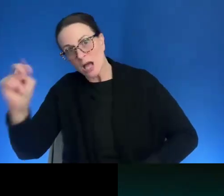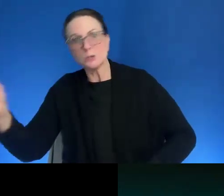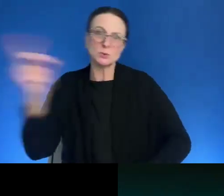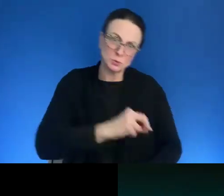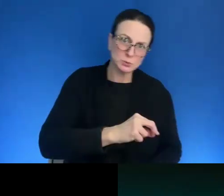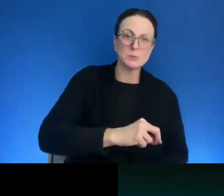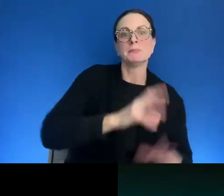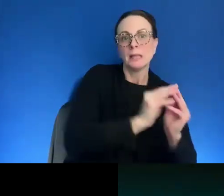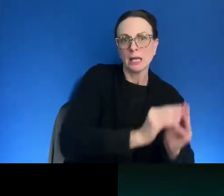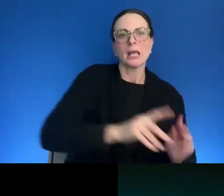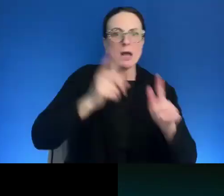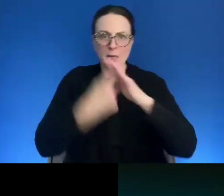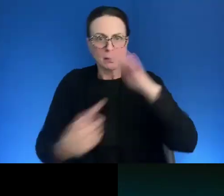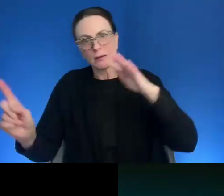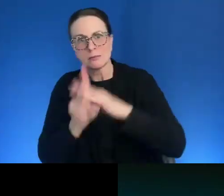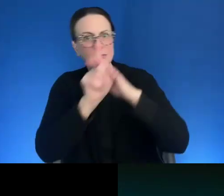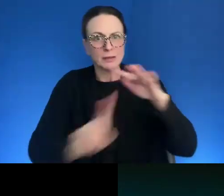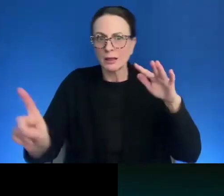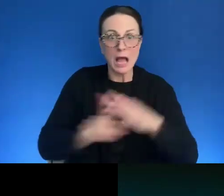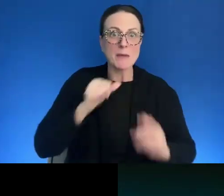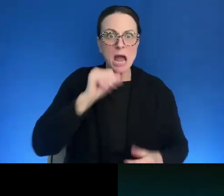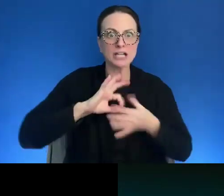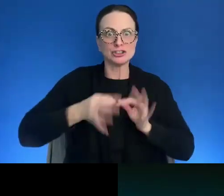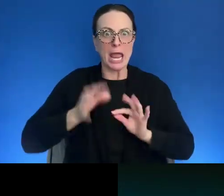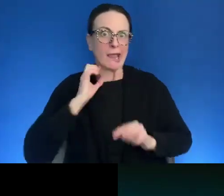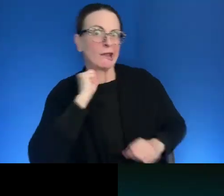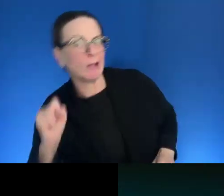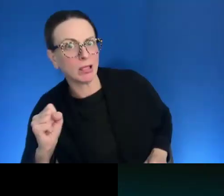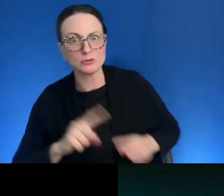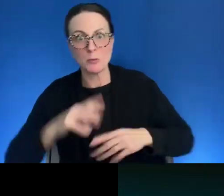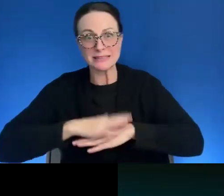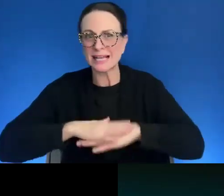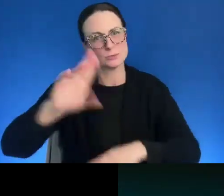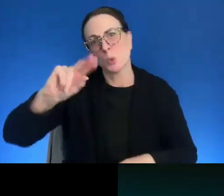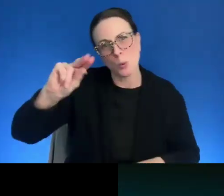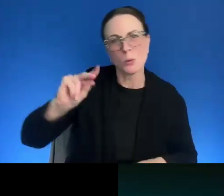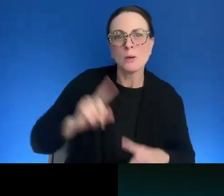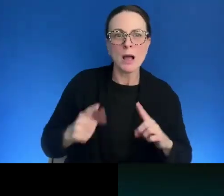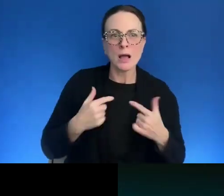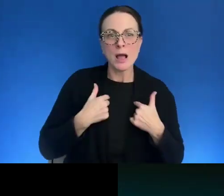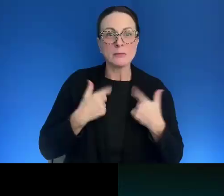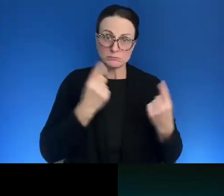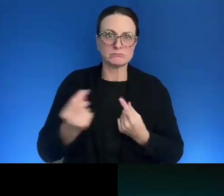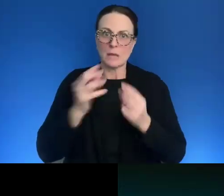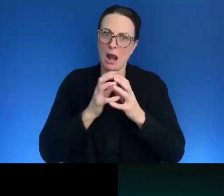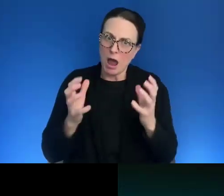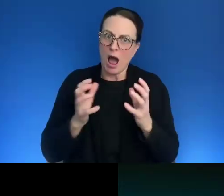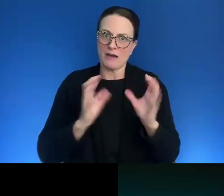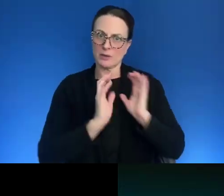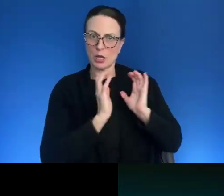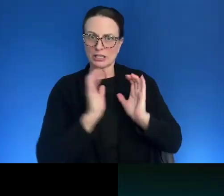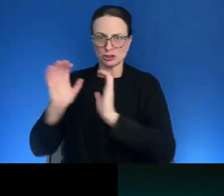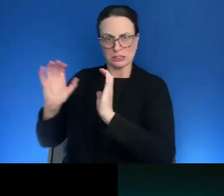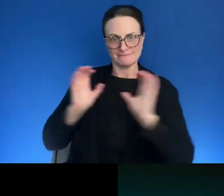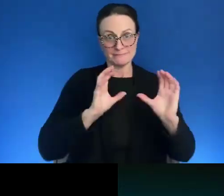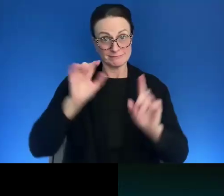have a meeting. And so it's not like I'm chained to my desk, but I'm definitely doing a lot of customer communication. In